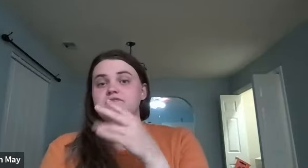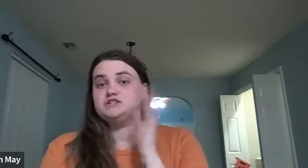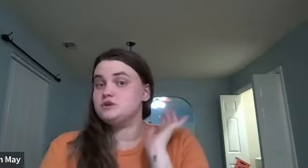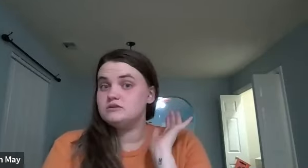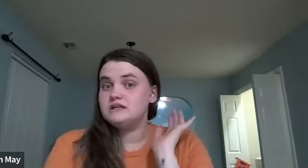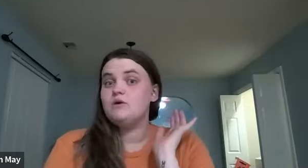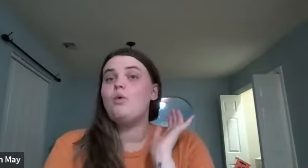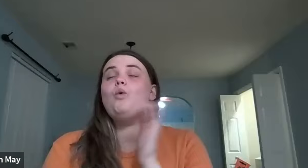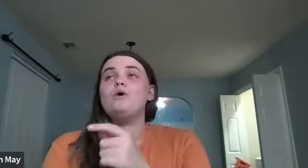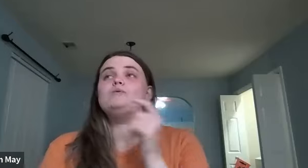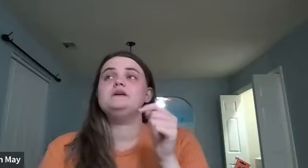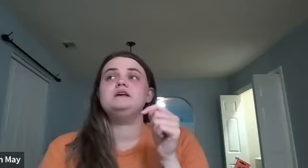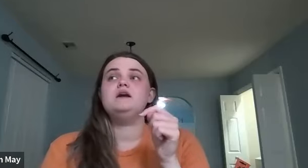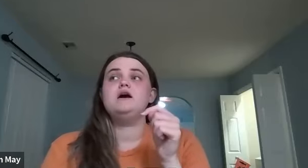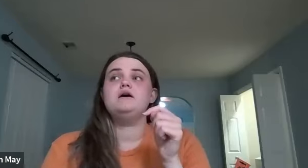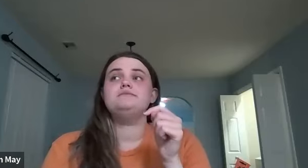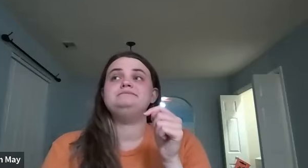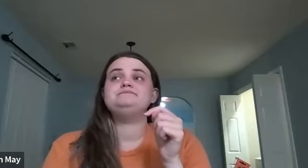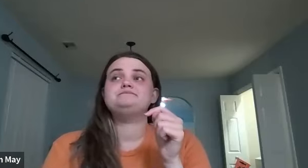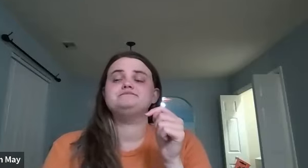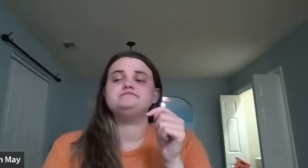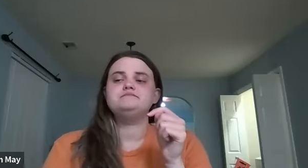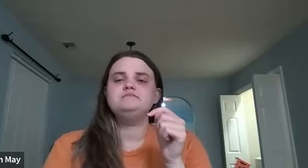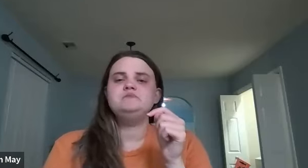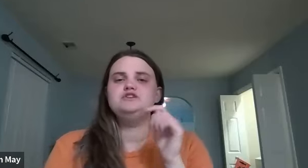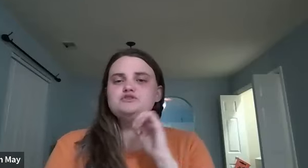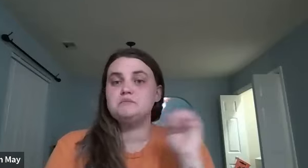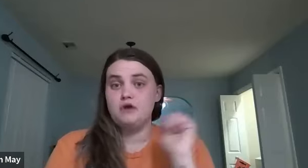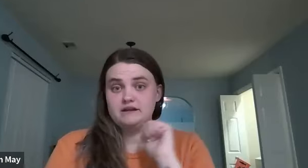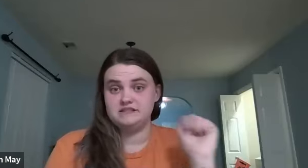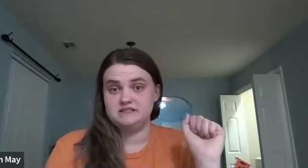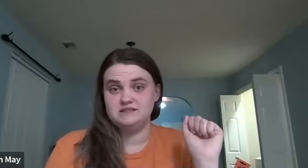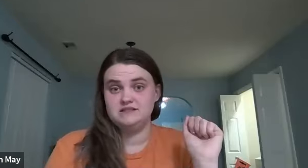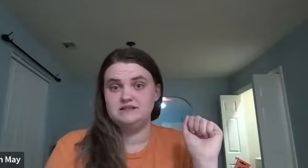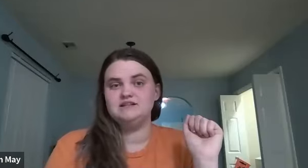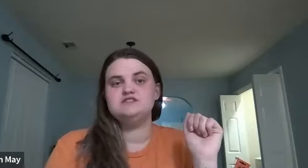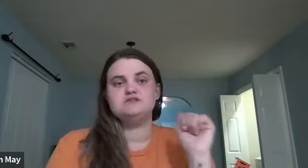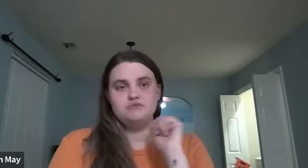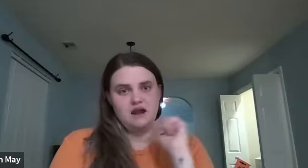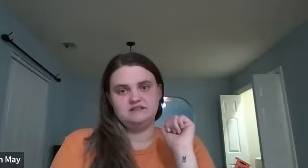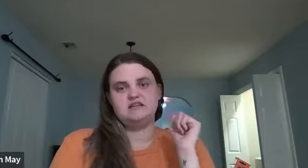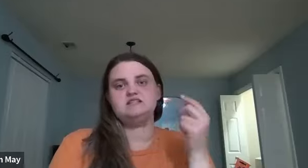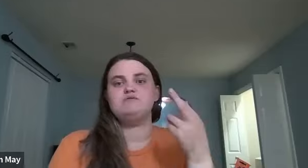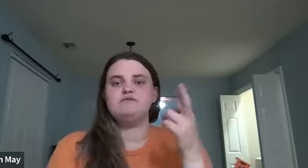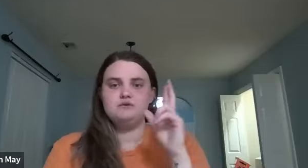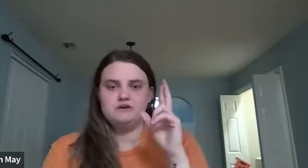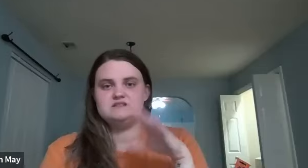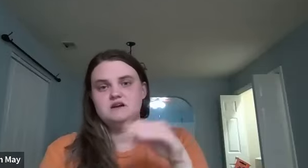finish early or we can do some practice. So some practice signs, kind of reviewing the signs